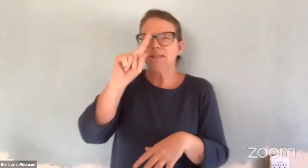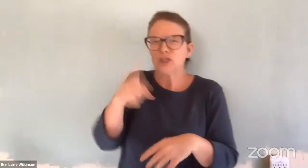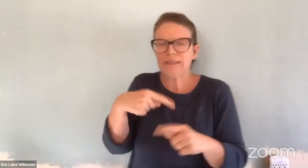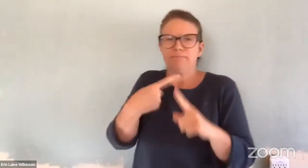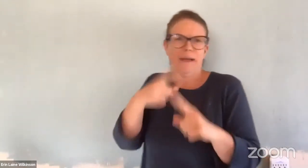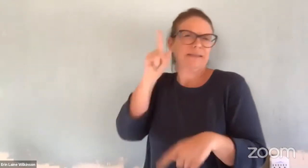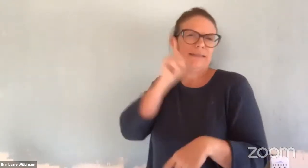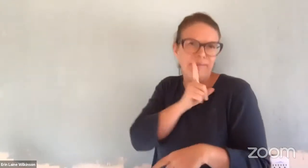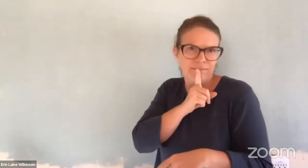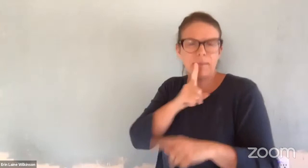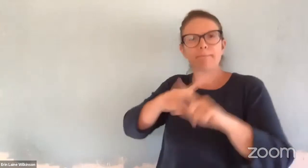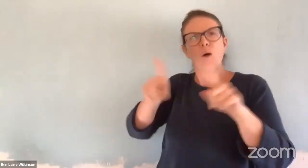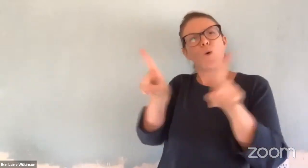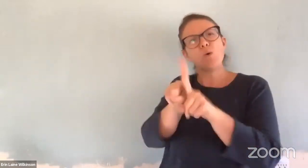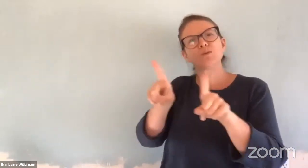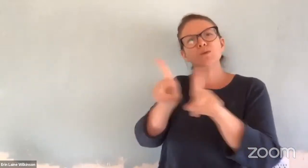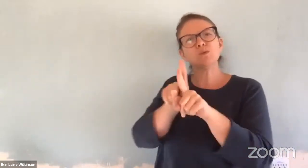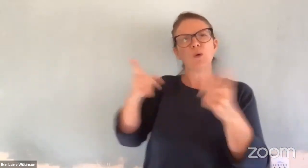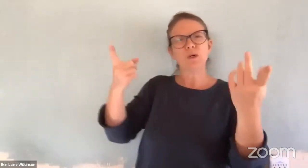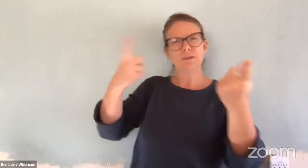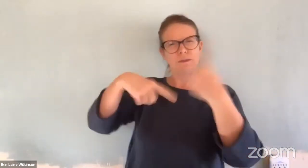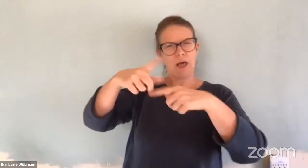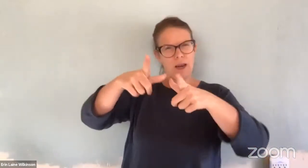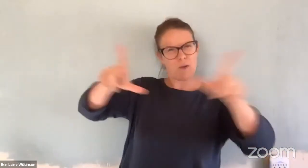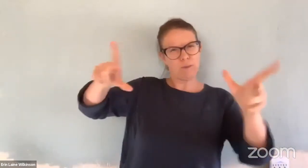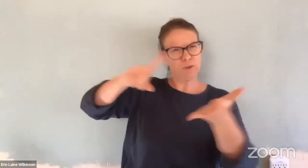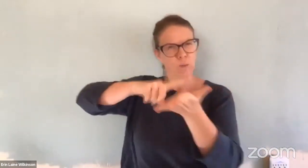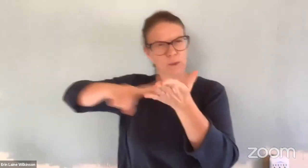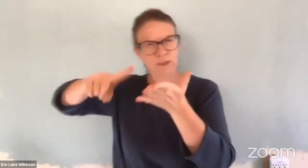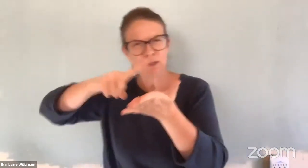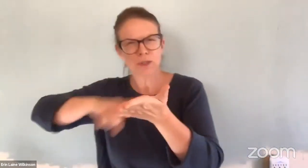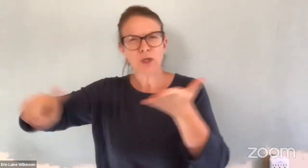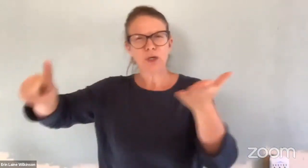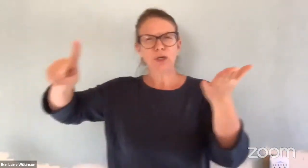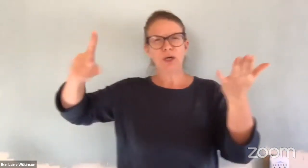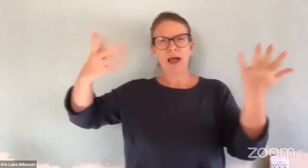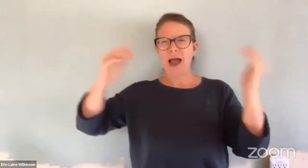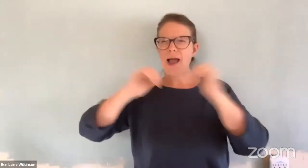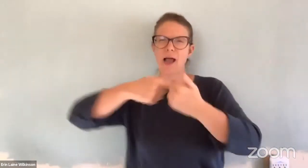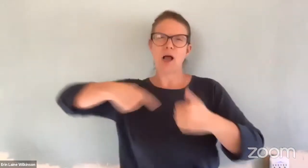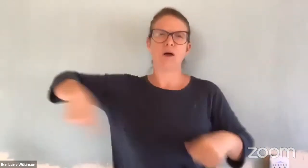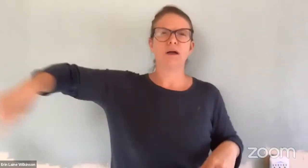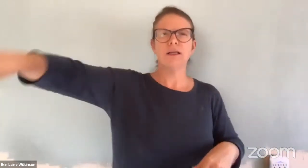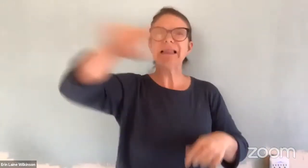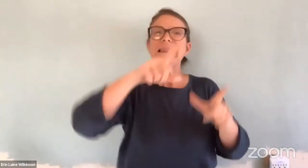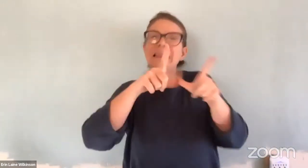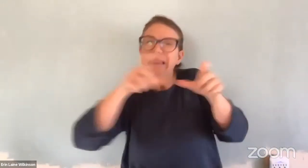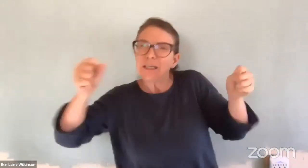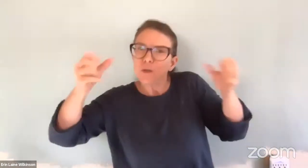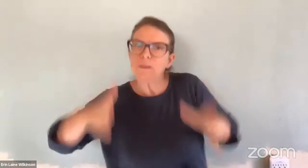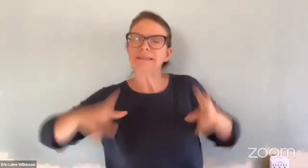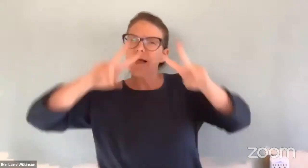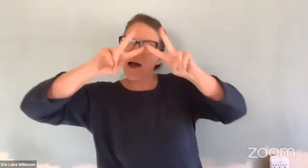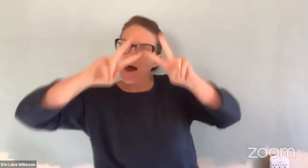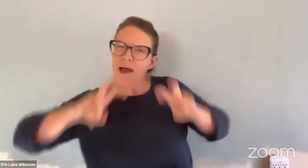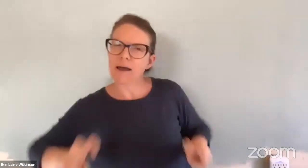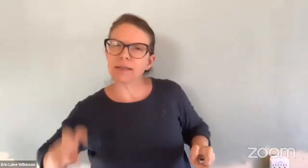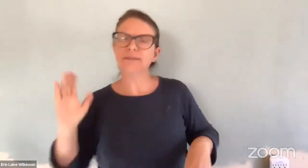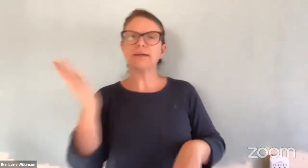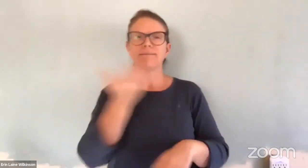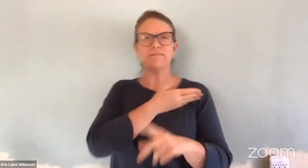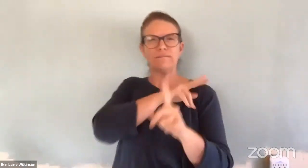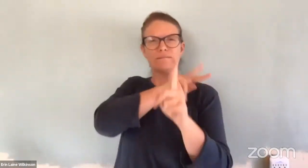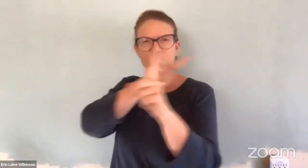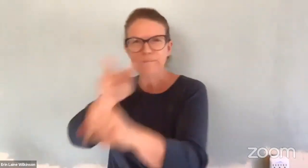I'm going to speak a little bit more generally, not just about deaf folks, but also about sign language research and researchers and